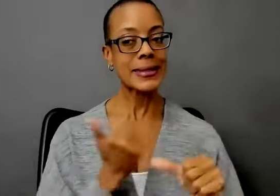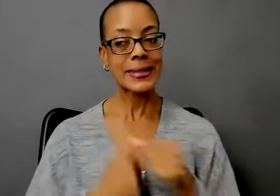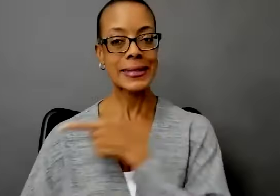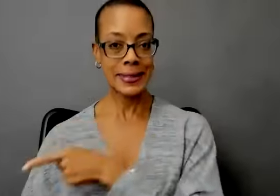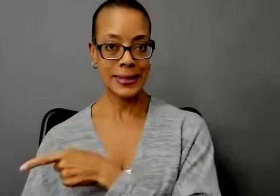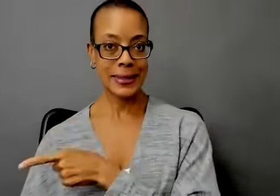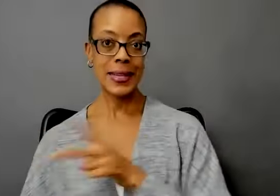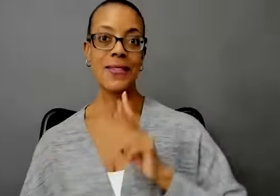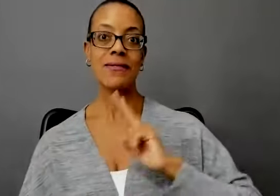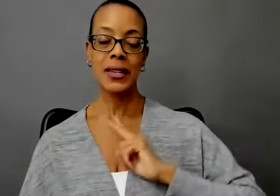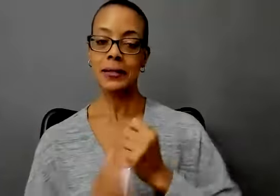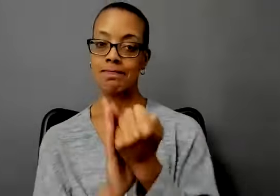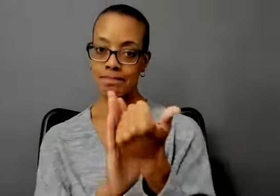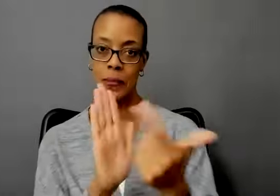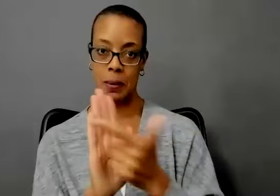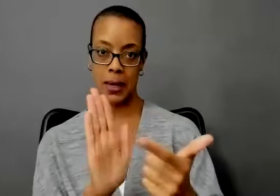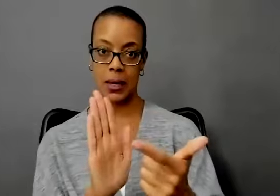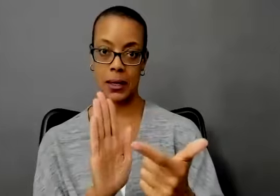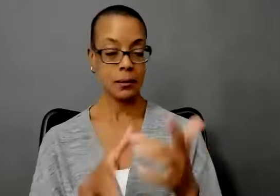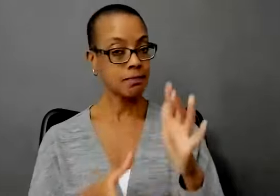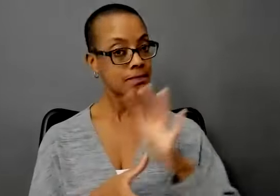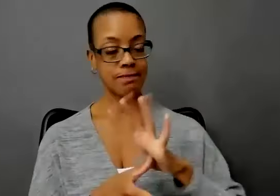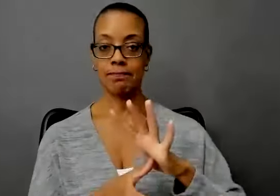ban. So first and foremost, contact that prosecutor.